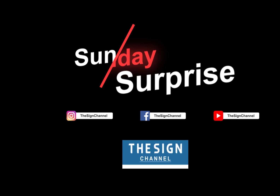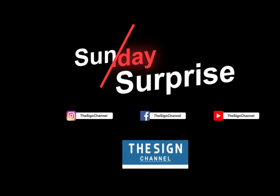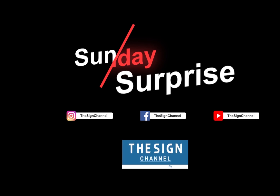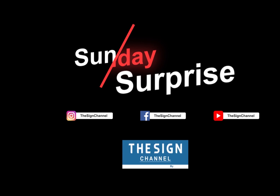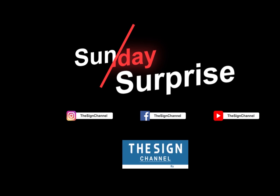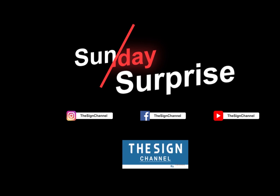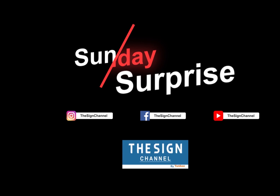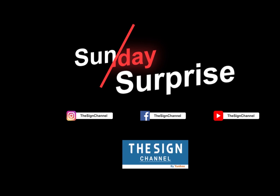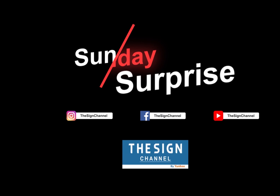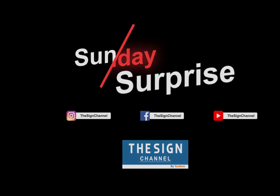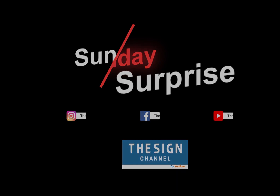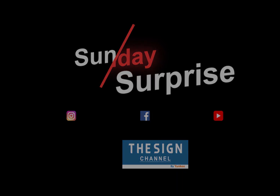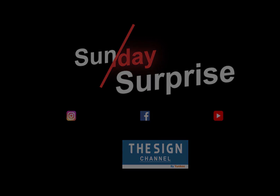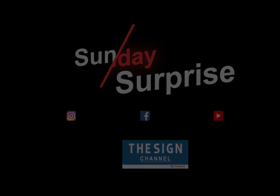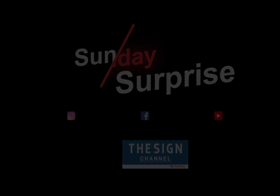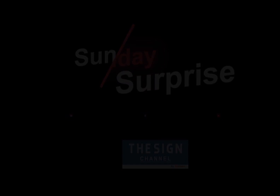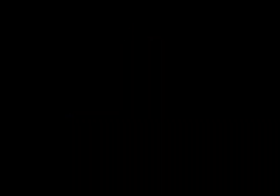Thank you so You